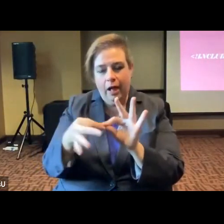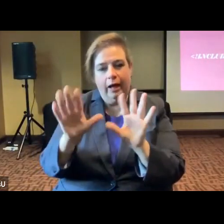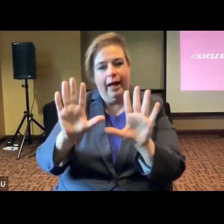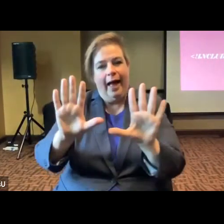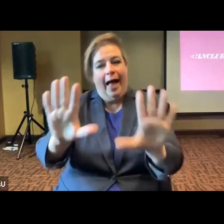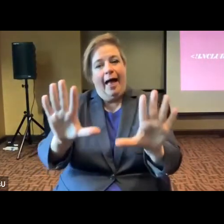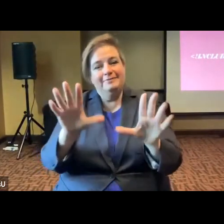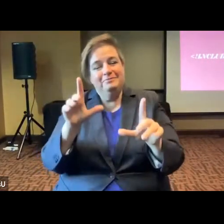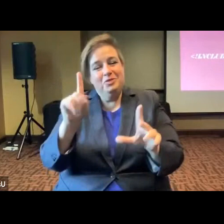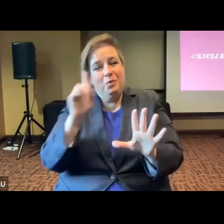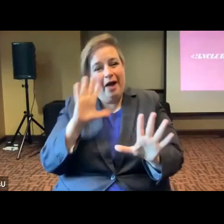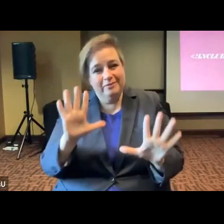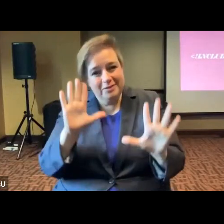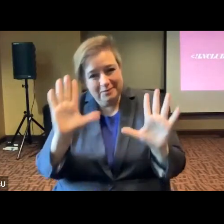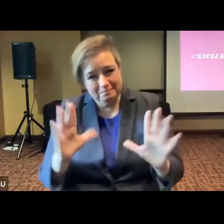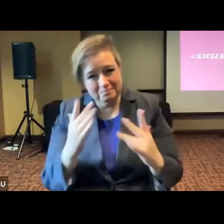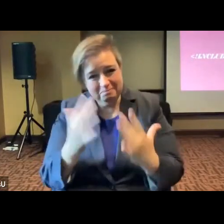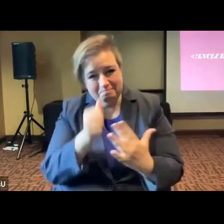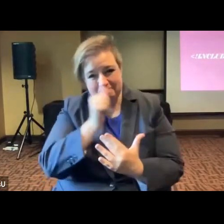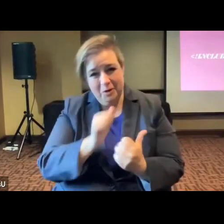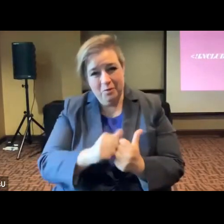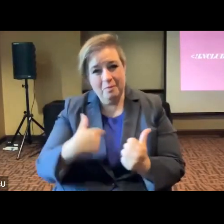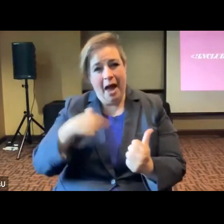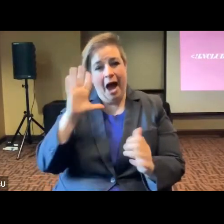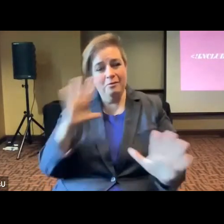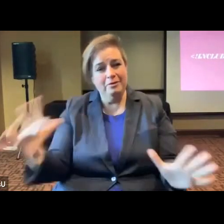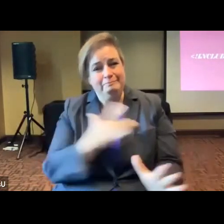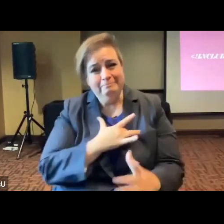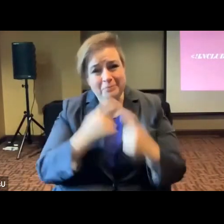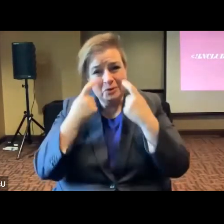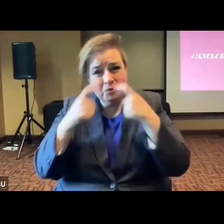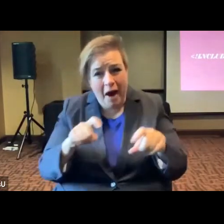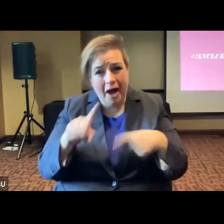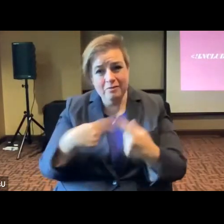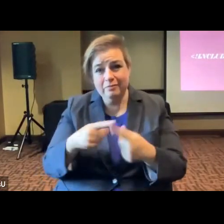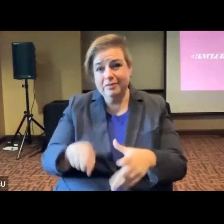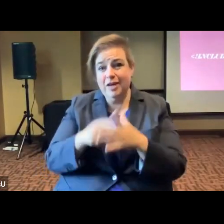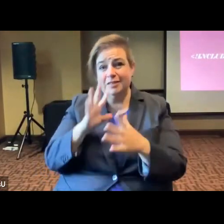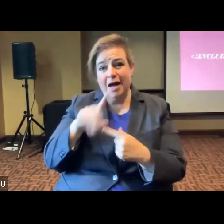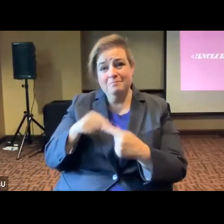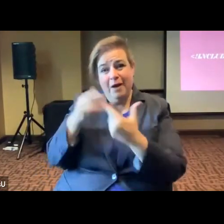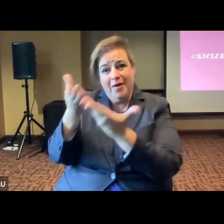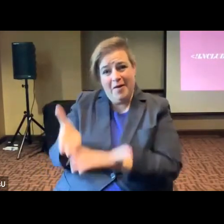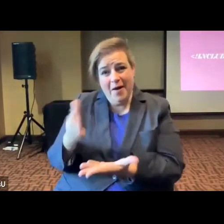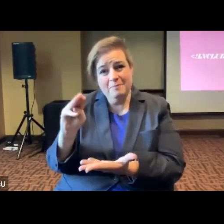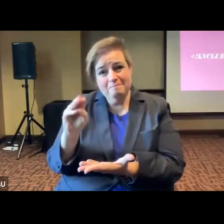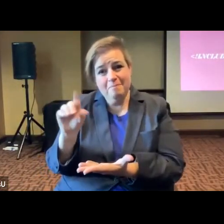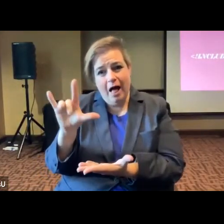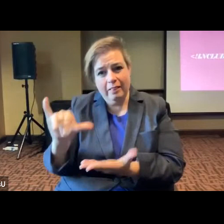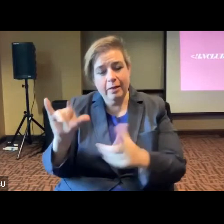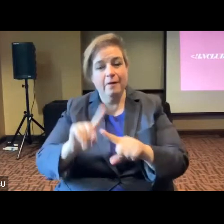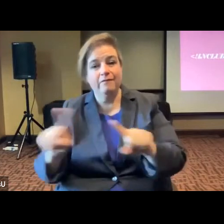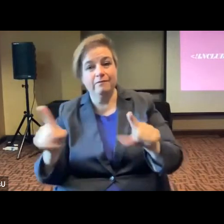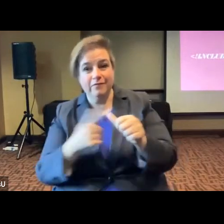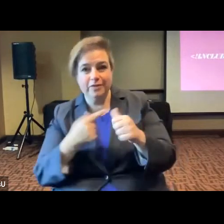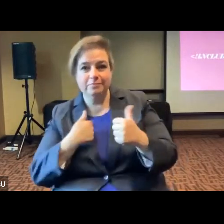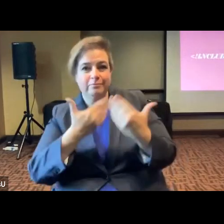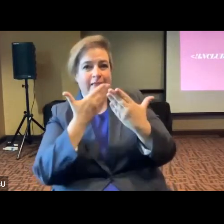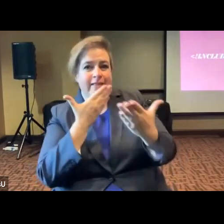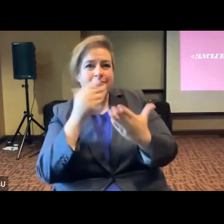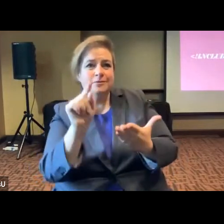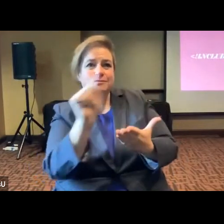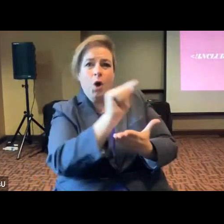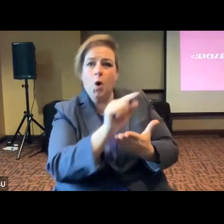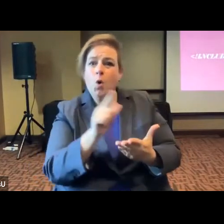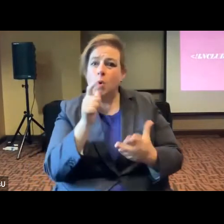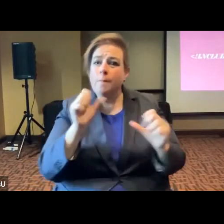know I will cry when I start talking about Molly. But I want to thank the people who have made it possible for us to be together